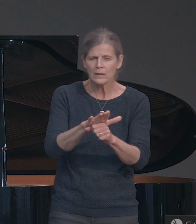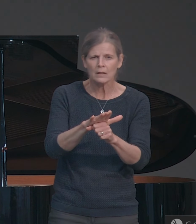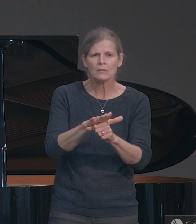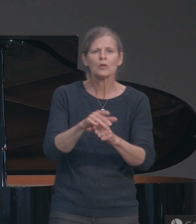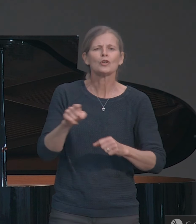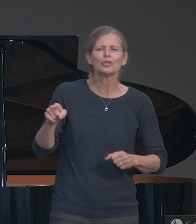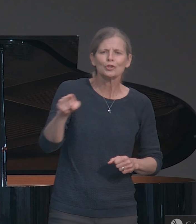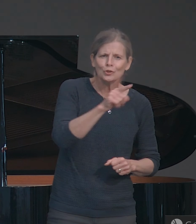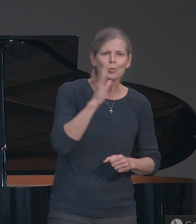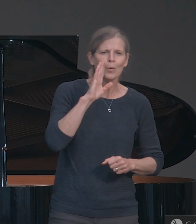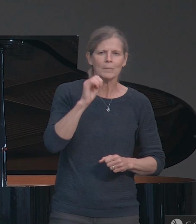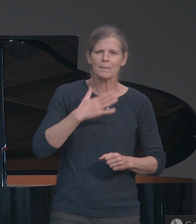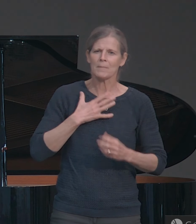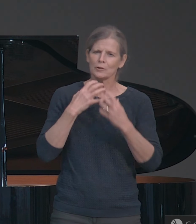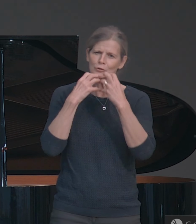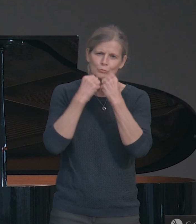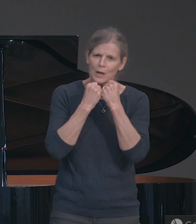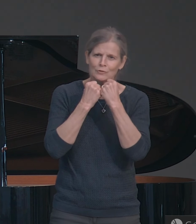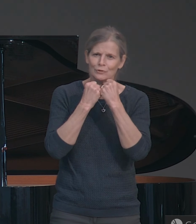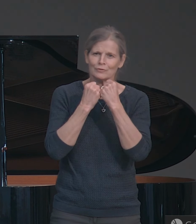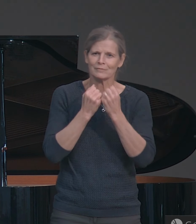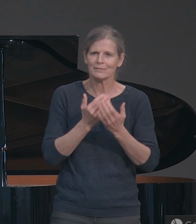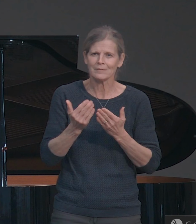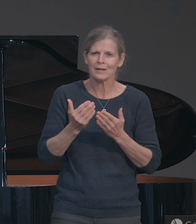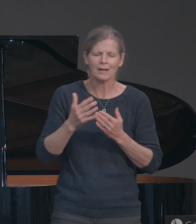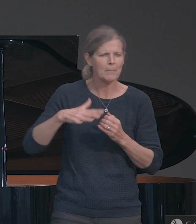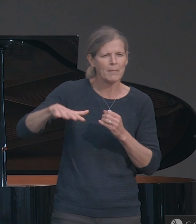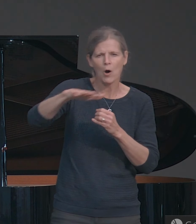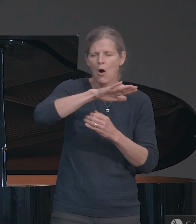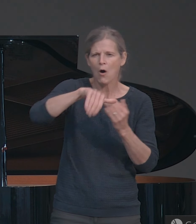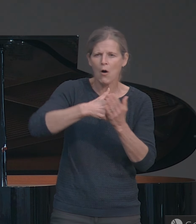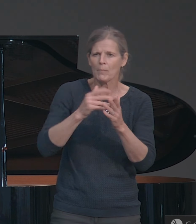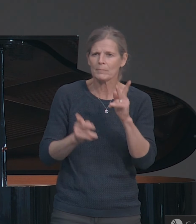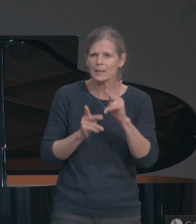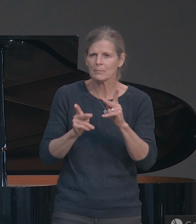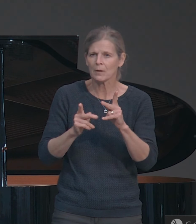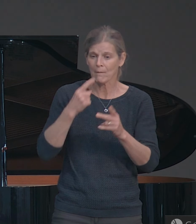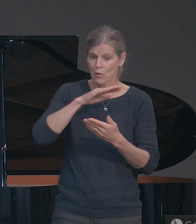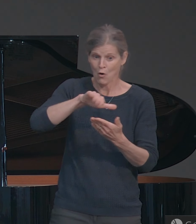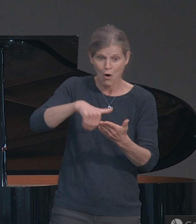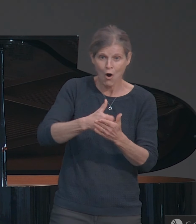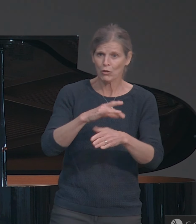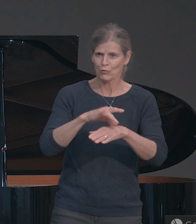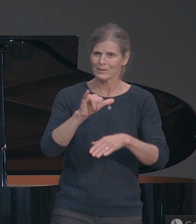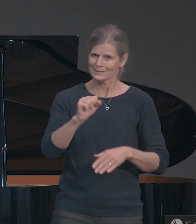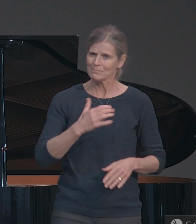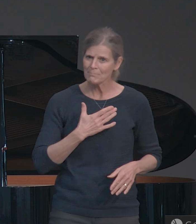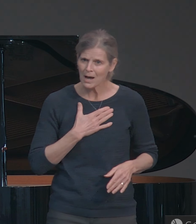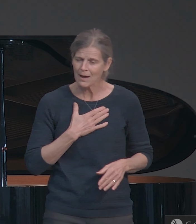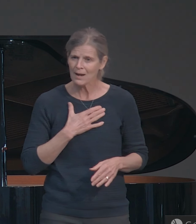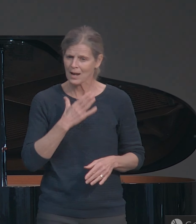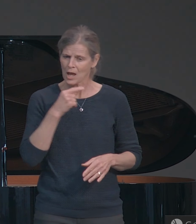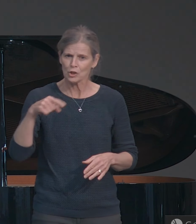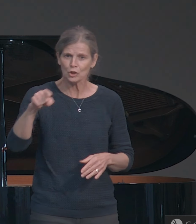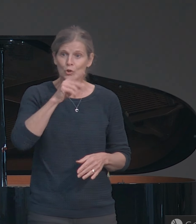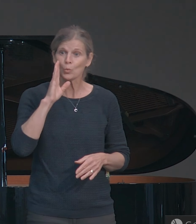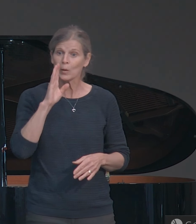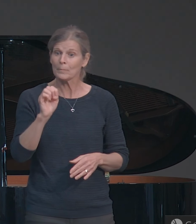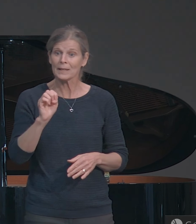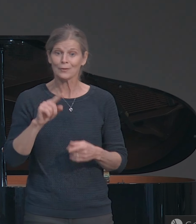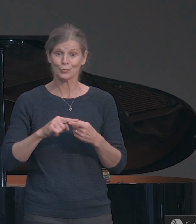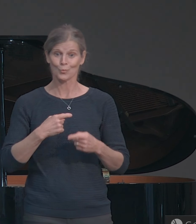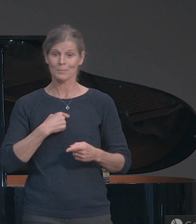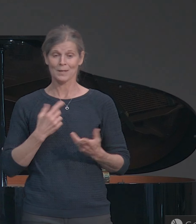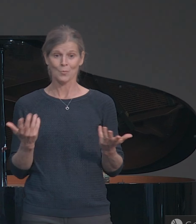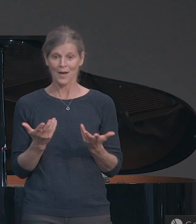my treasured possession among all peoples. For all the earth is mine, and you shall be to me a